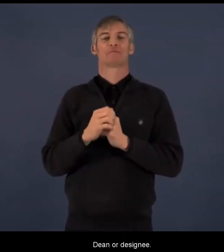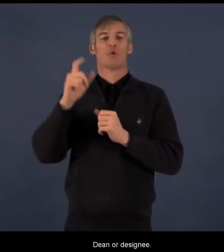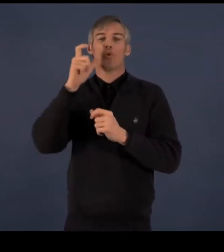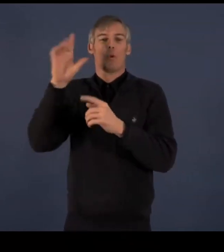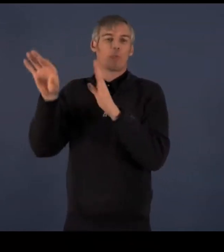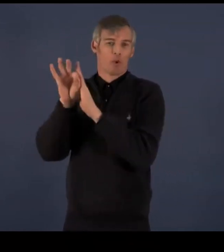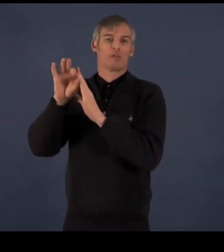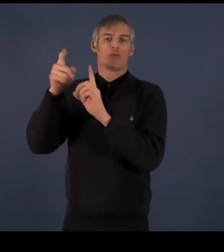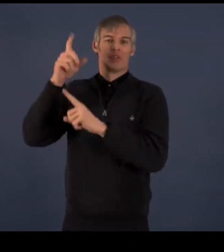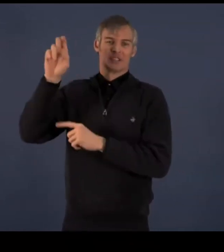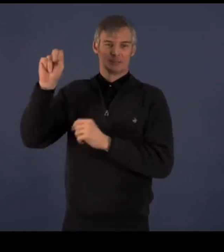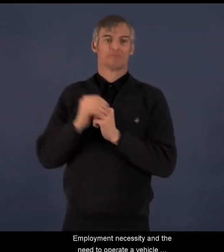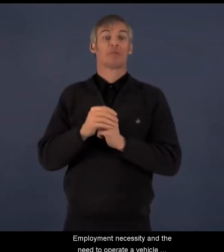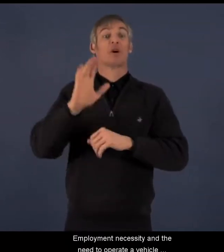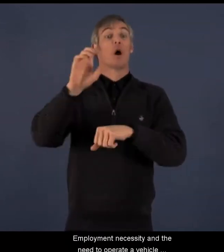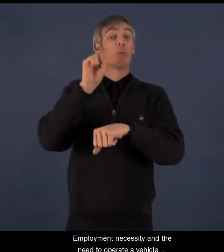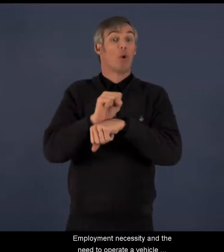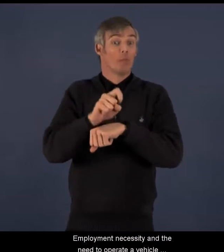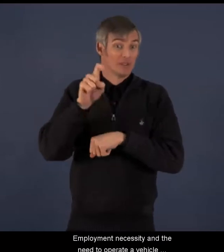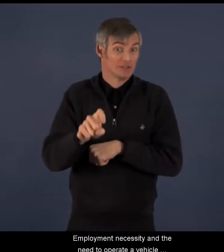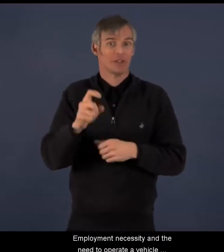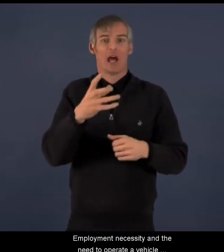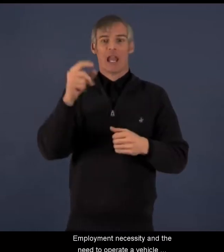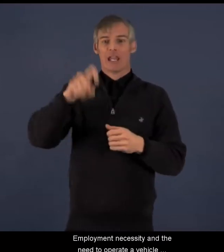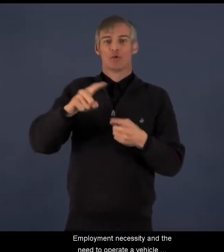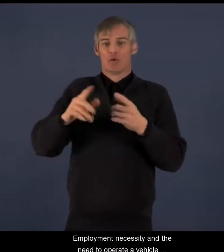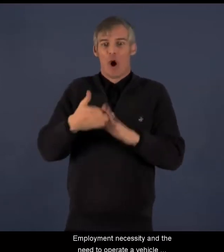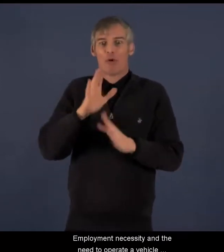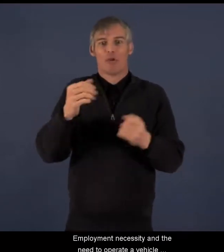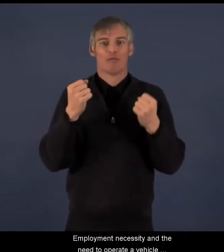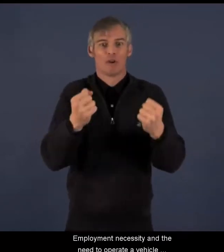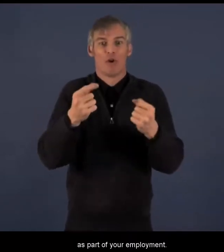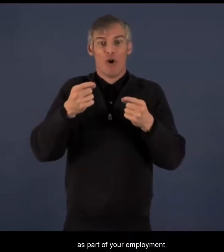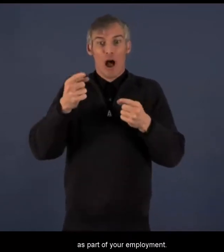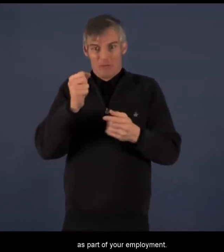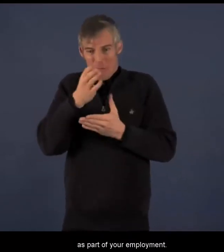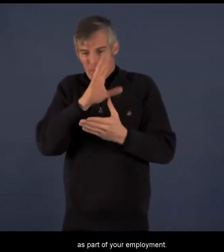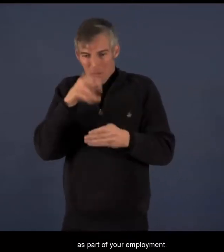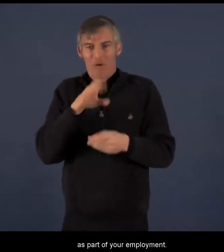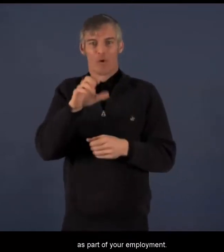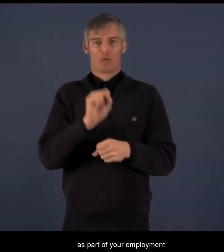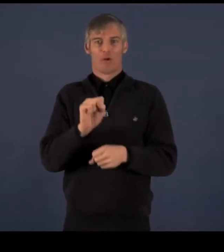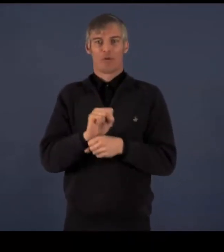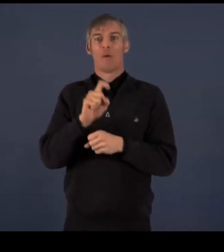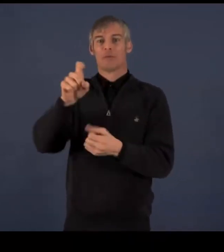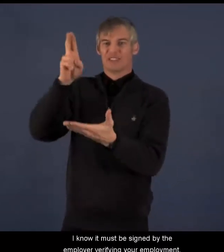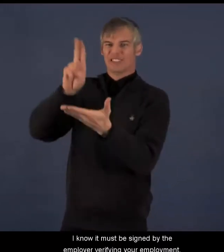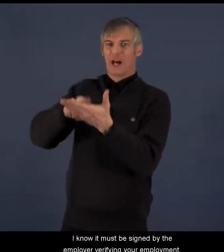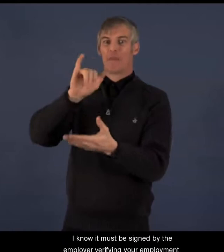designee. Employment necessity and the need to operate a vehicle as part of your employment. The note must be signed